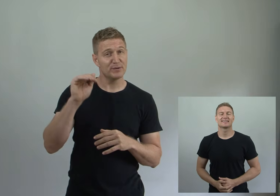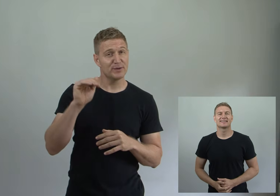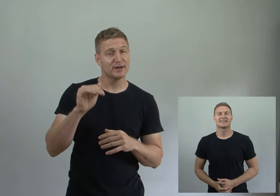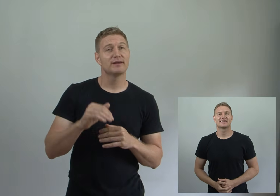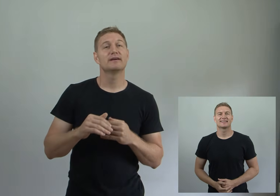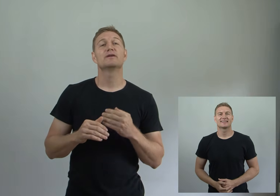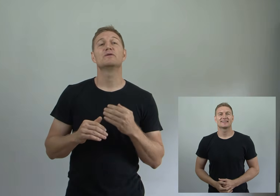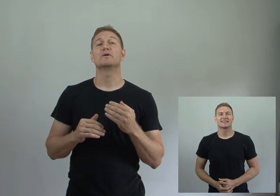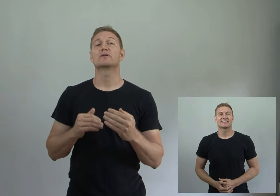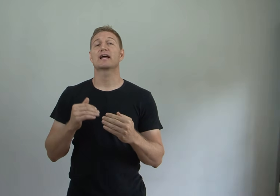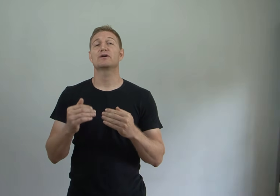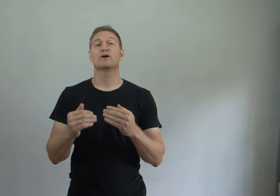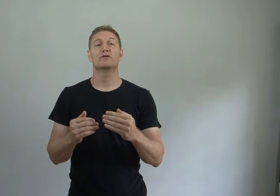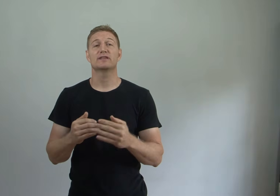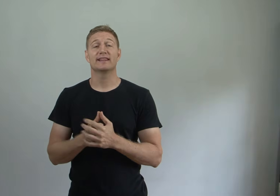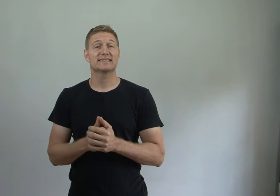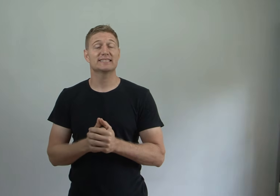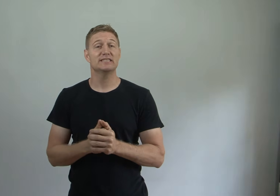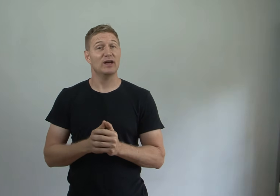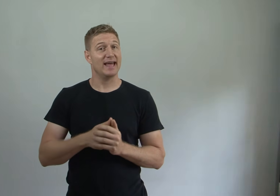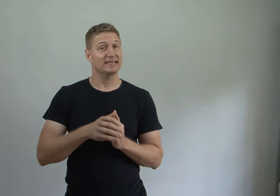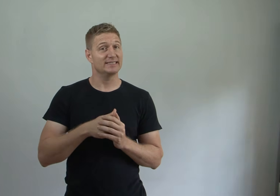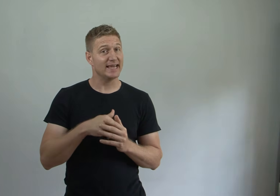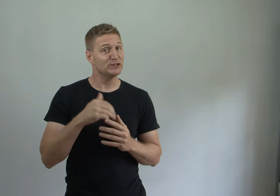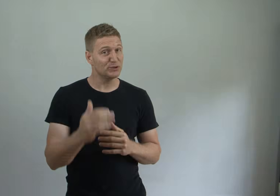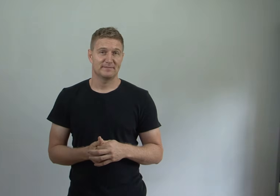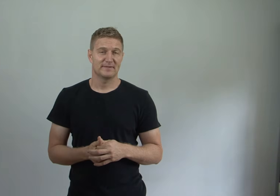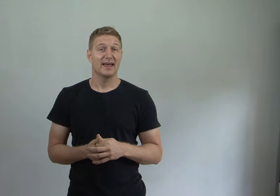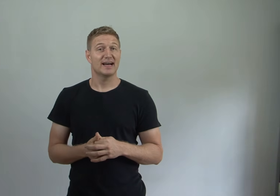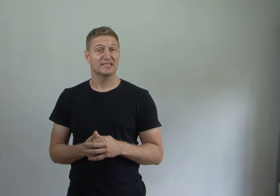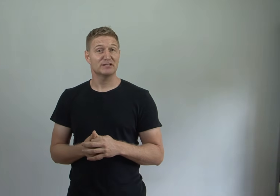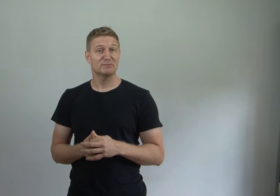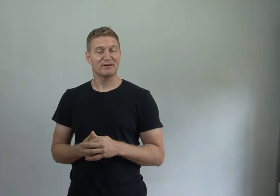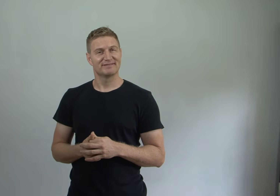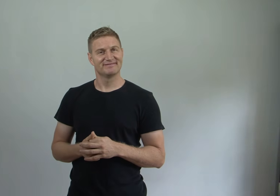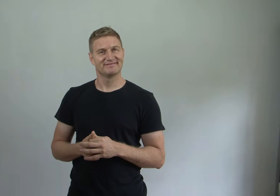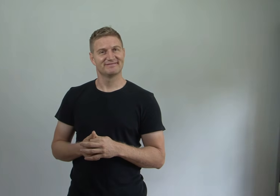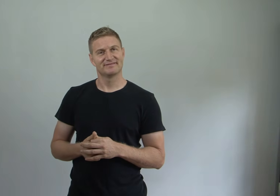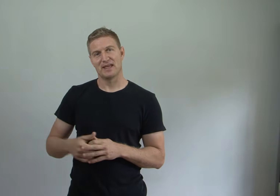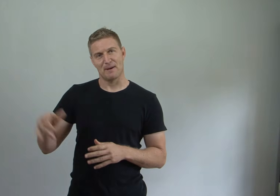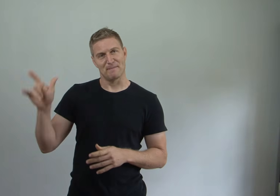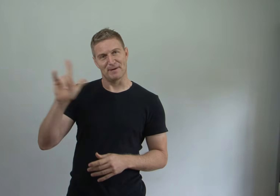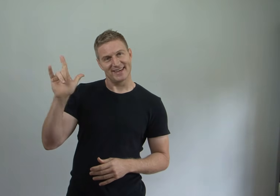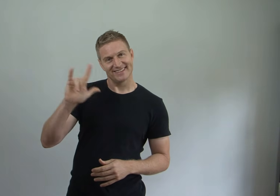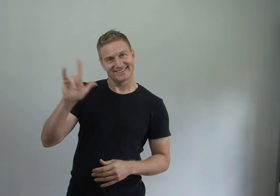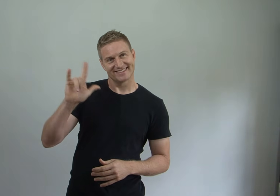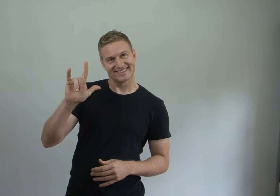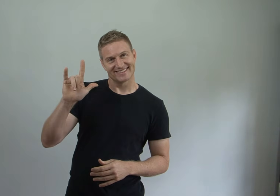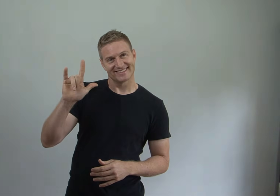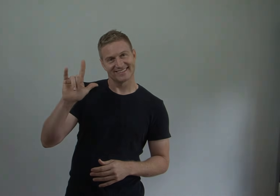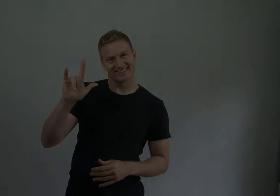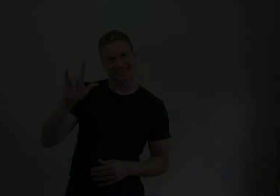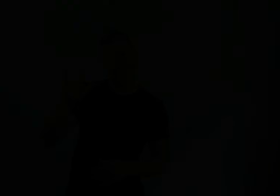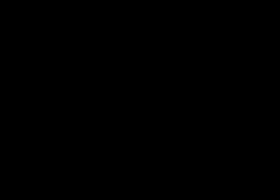tomorrow we will carry on with lesson and day 2. I see you tomorrow. Bye-bye.